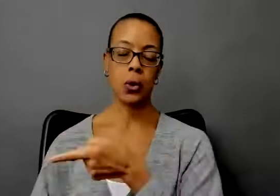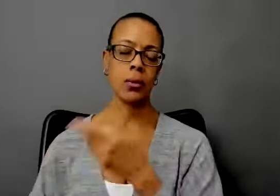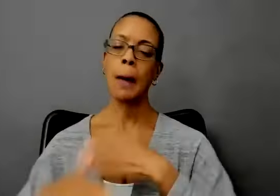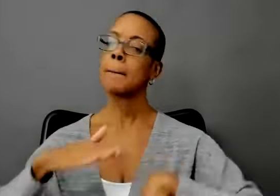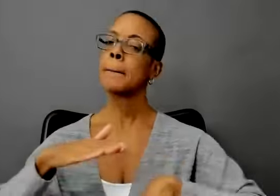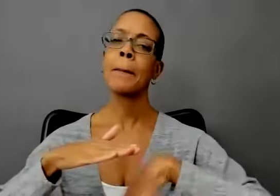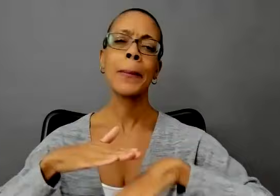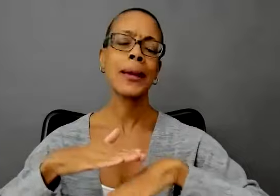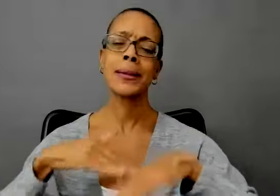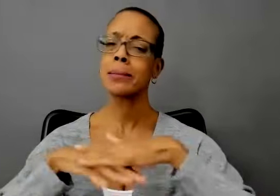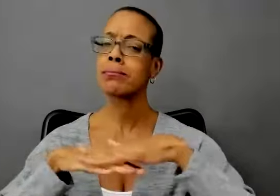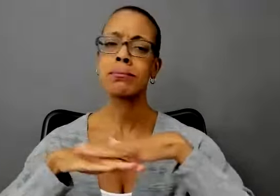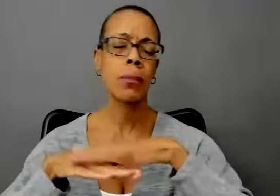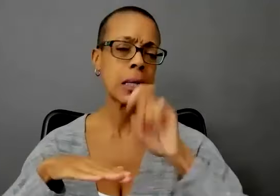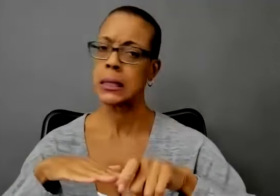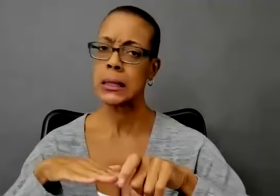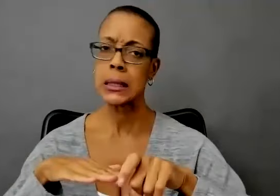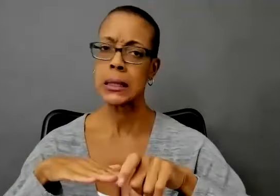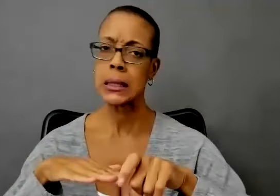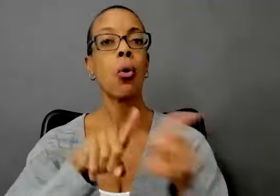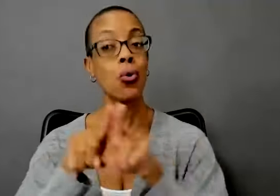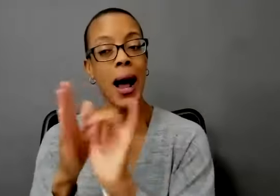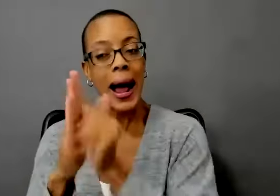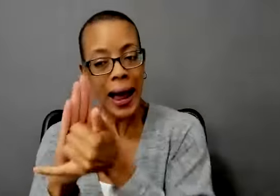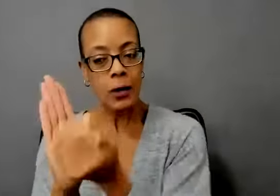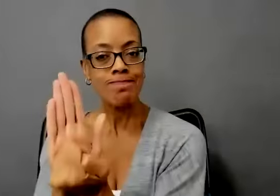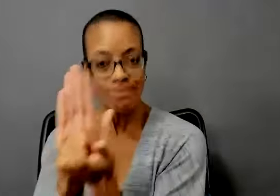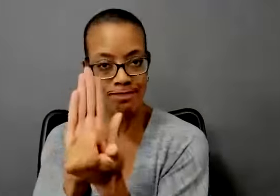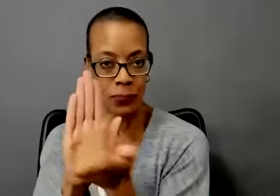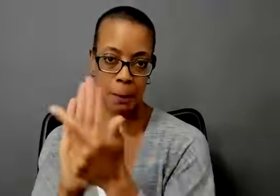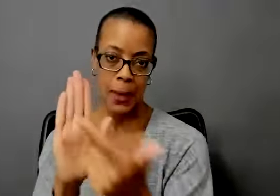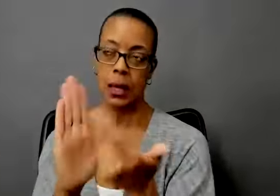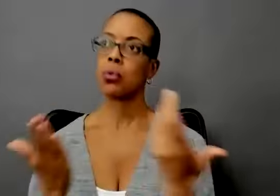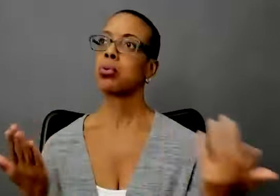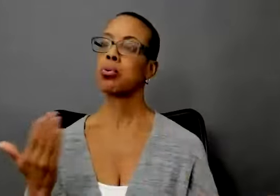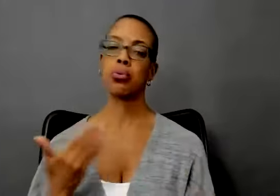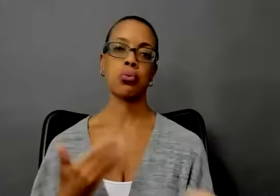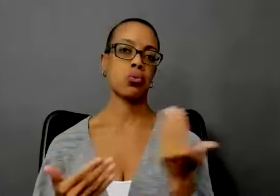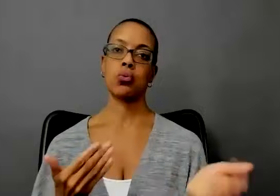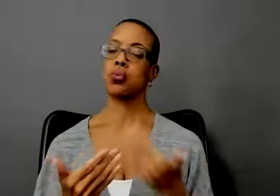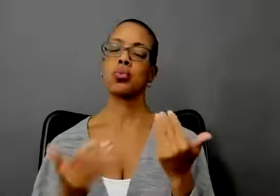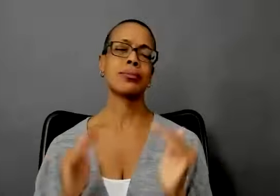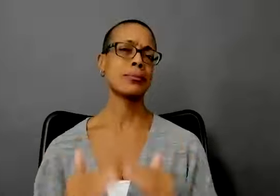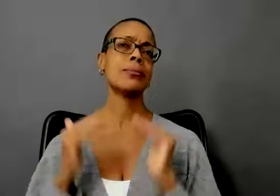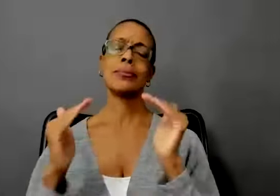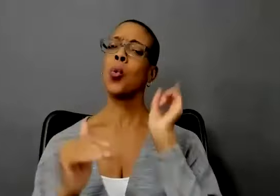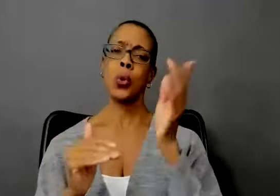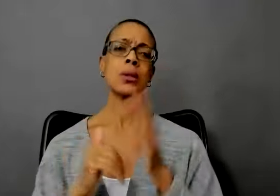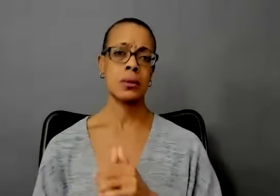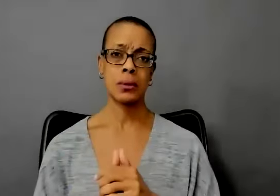to properly go about removing a publication ban would make things easier, like so much better and easier. I wish